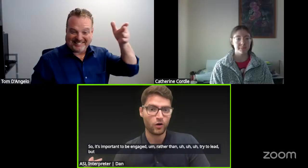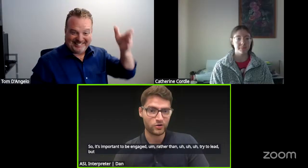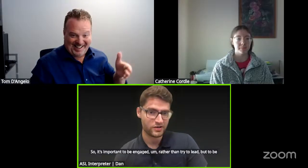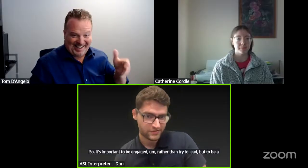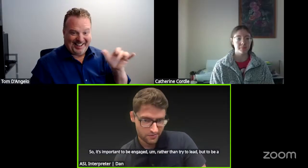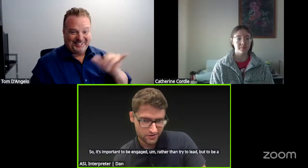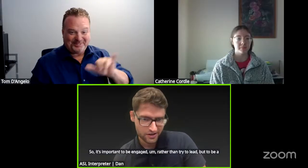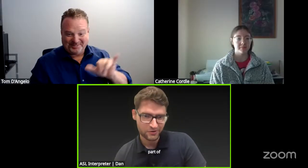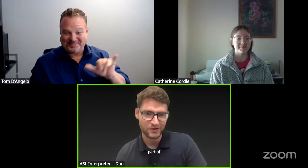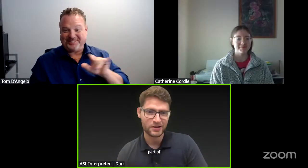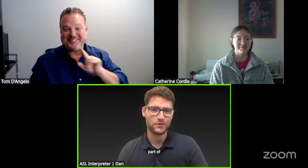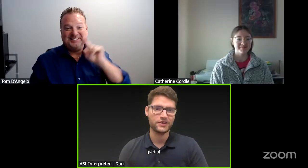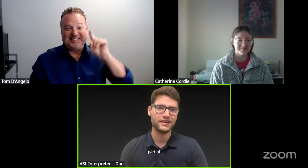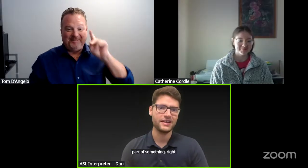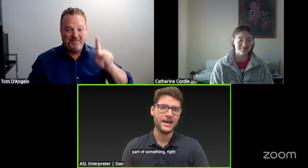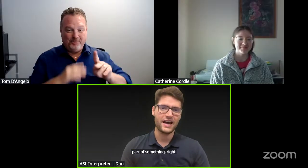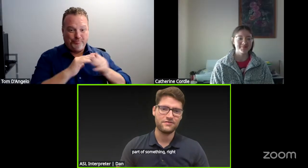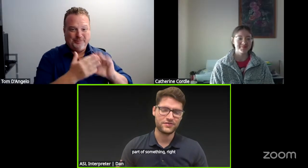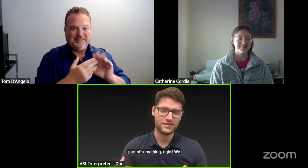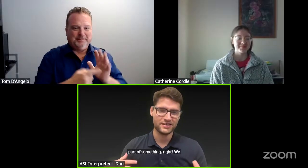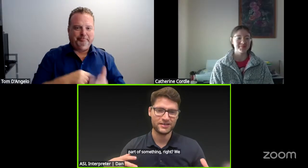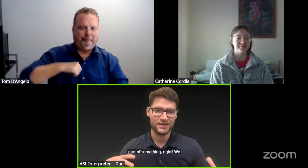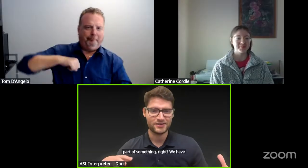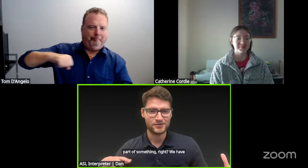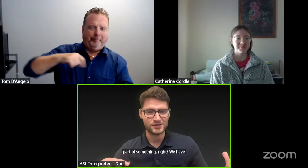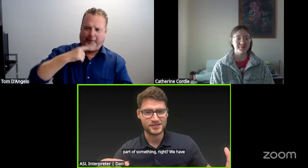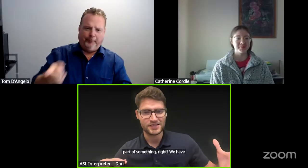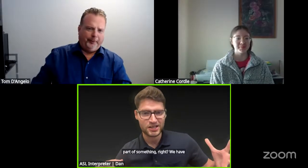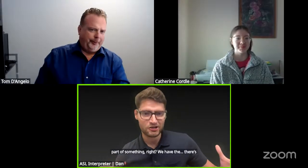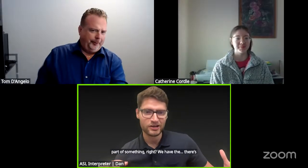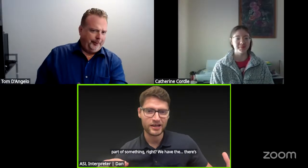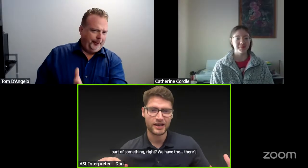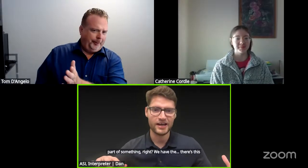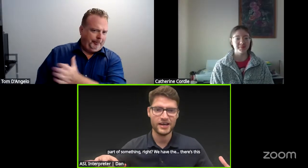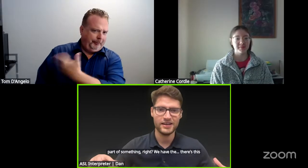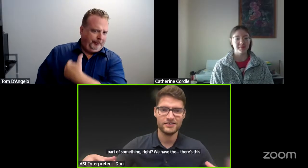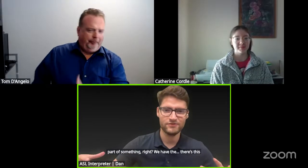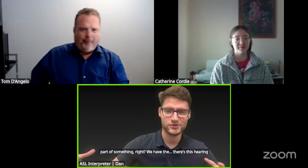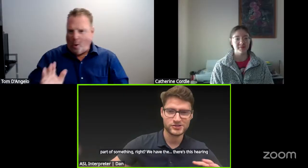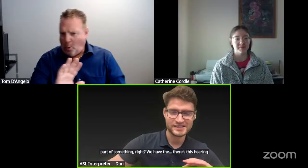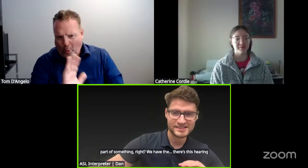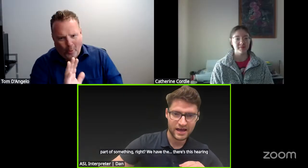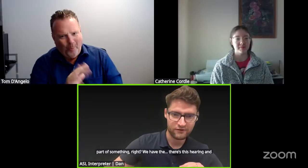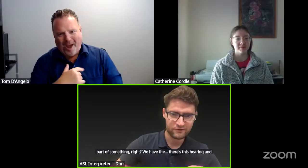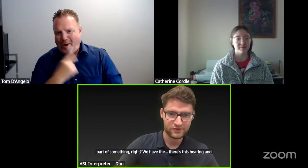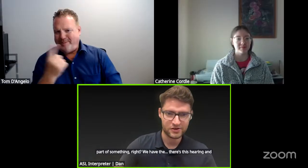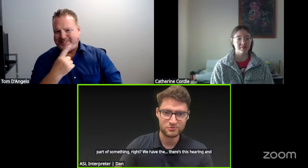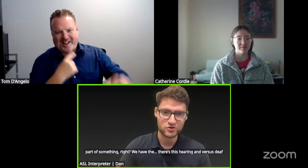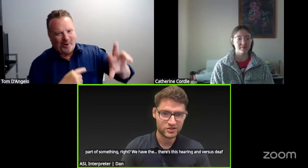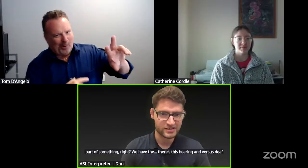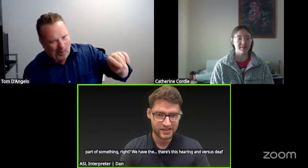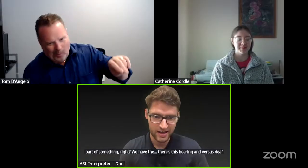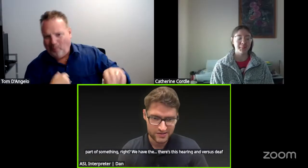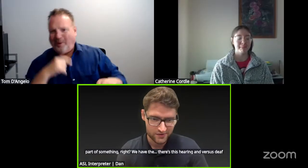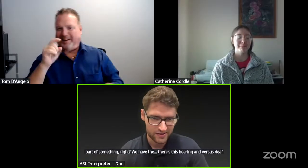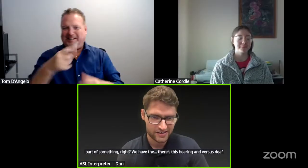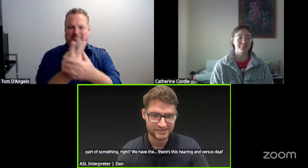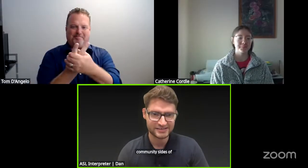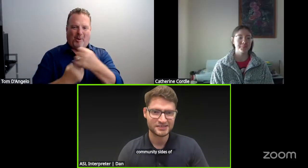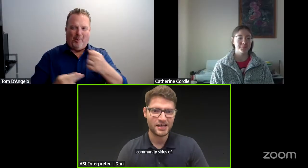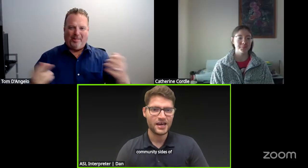a part of something, right? Have there's this hearing and versus deaf community